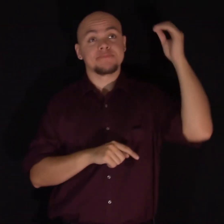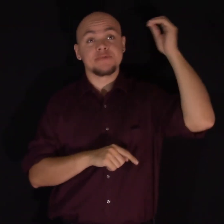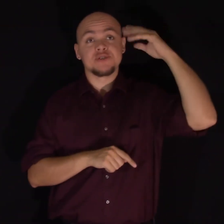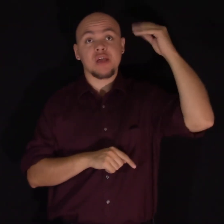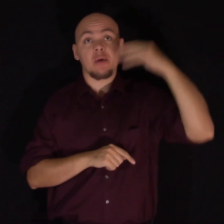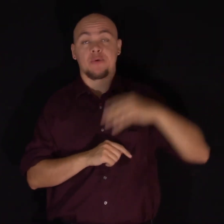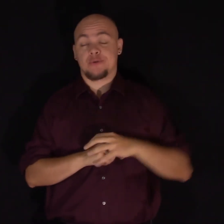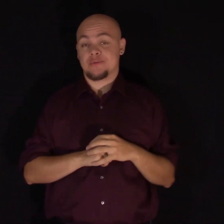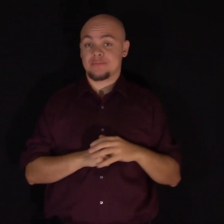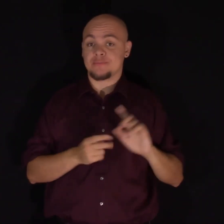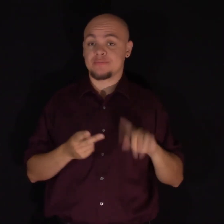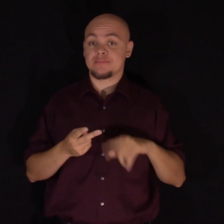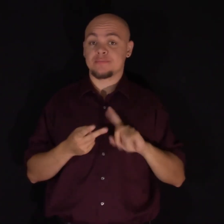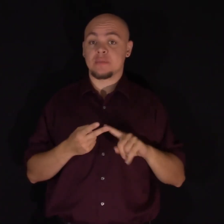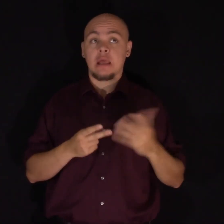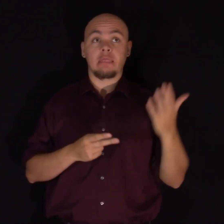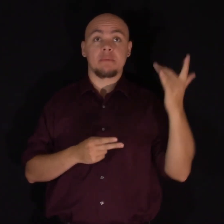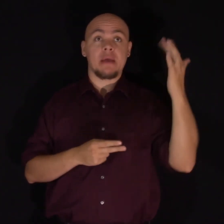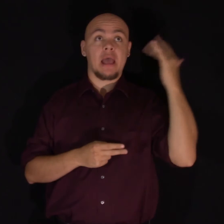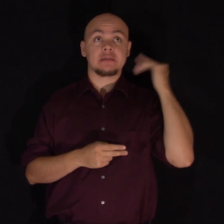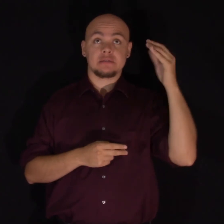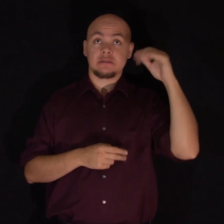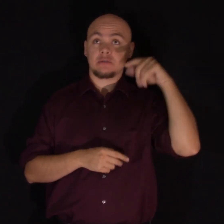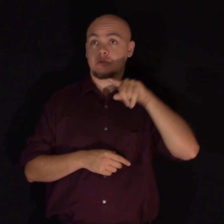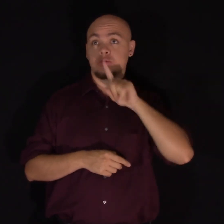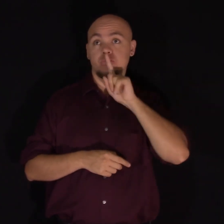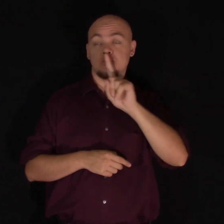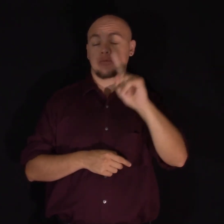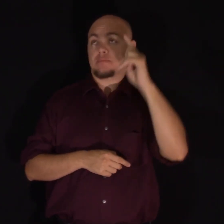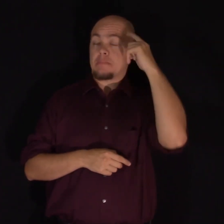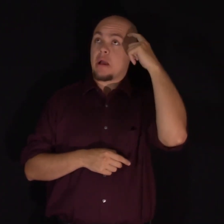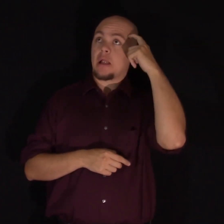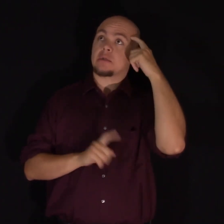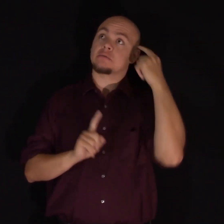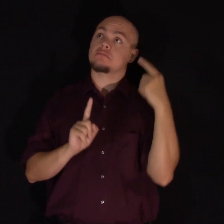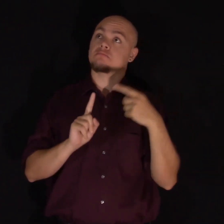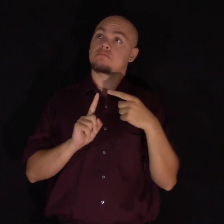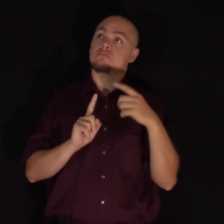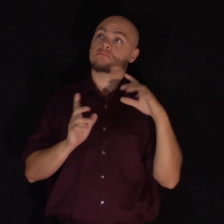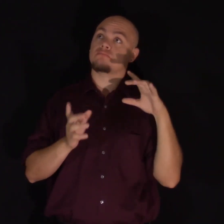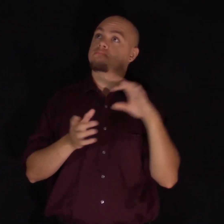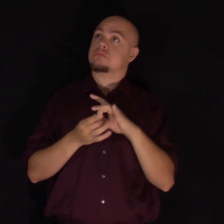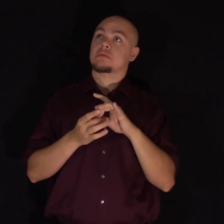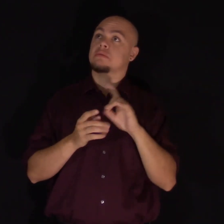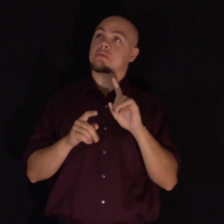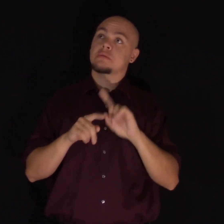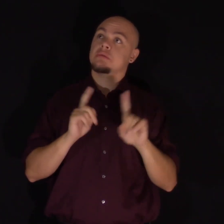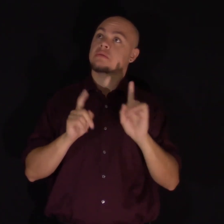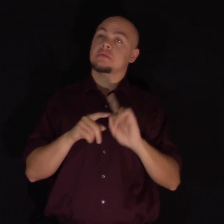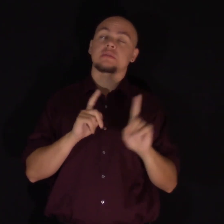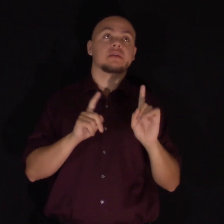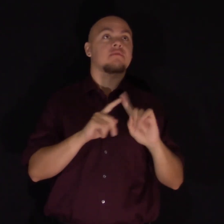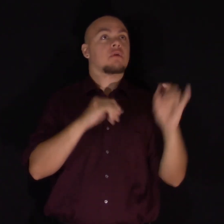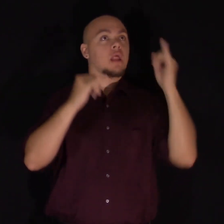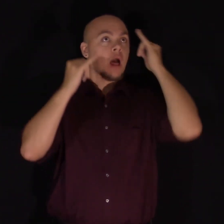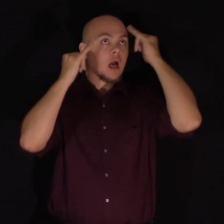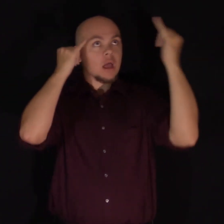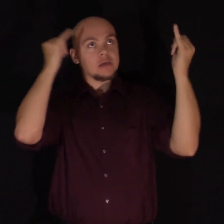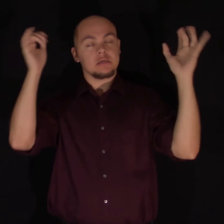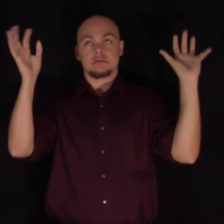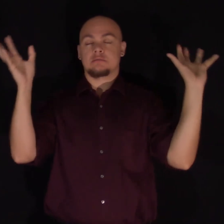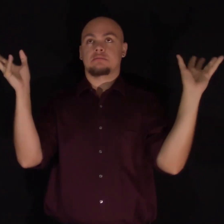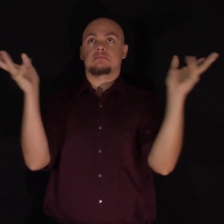or maybe some morning in the past, and then your mind had a chance to connect several of the constellations of ideas that were